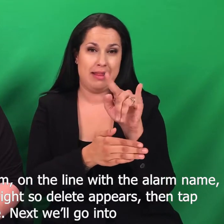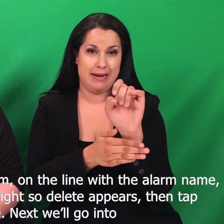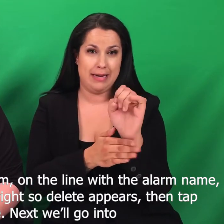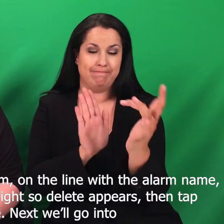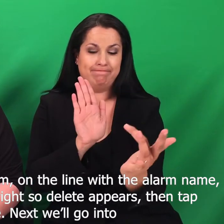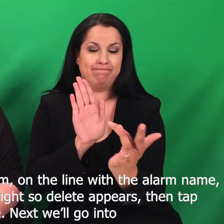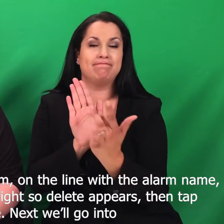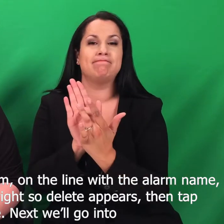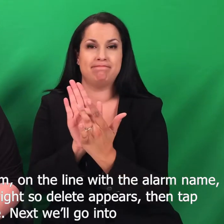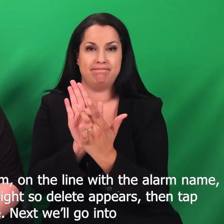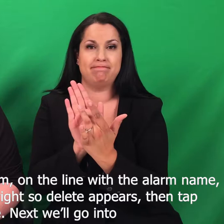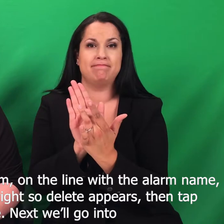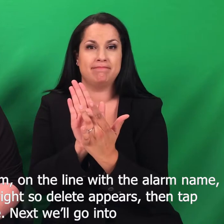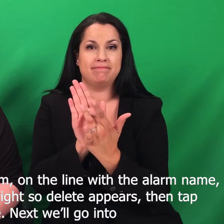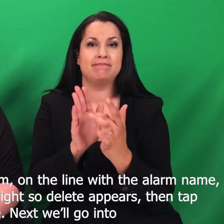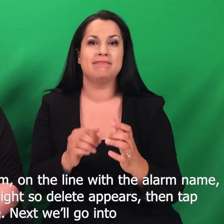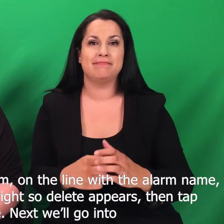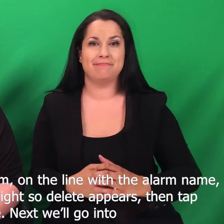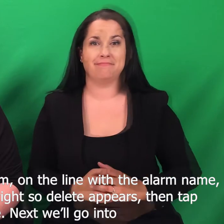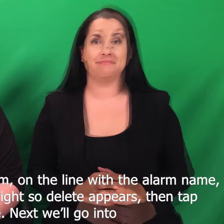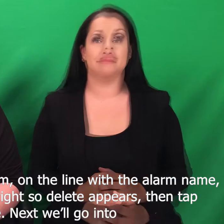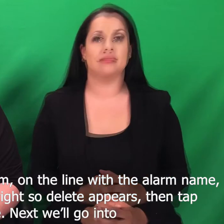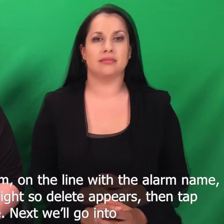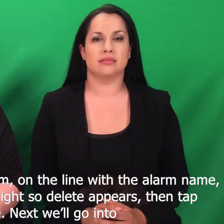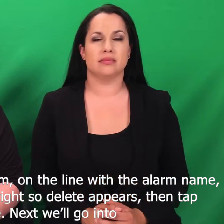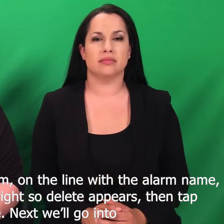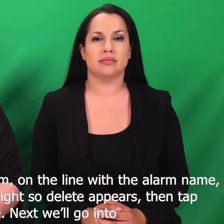Then tap Delete.